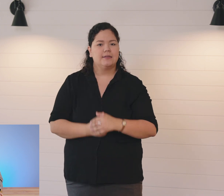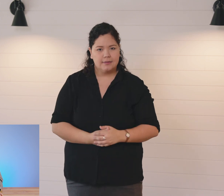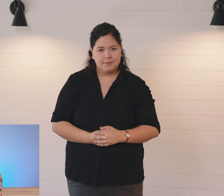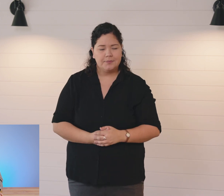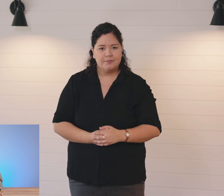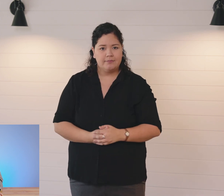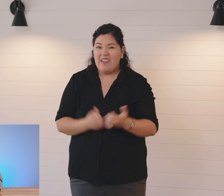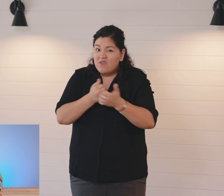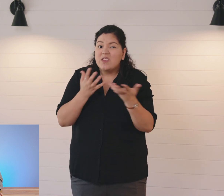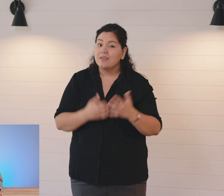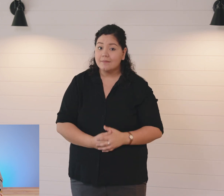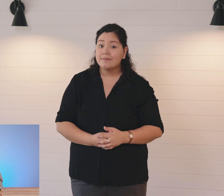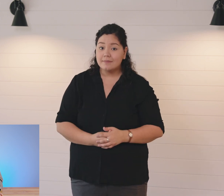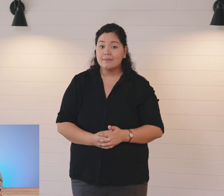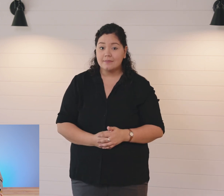All of it